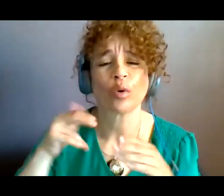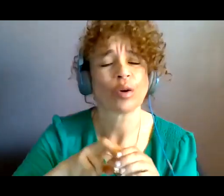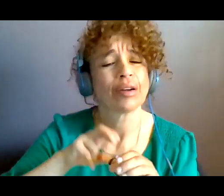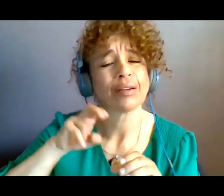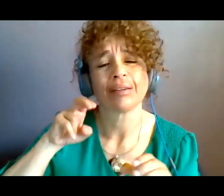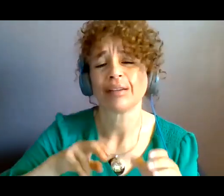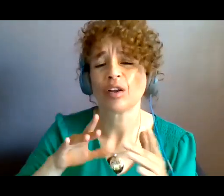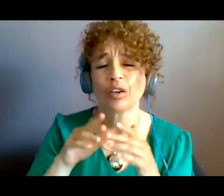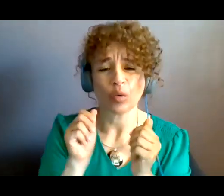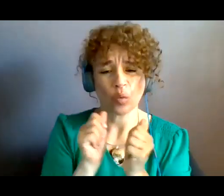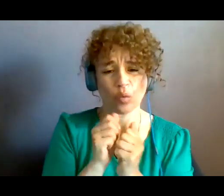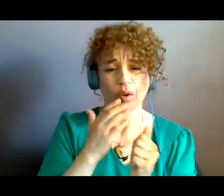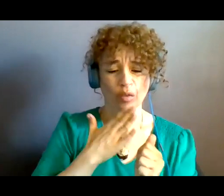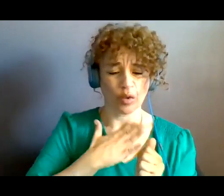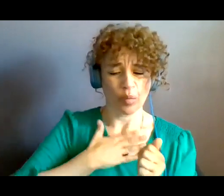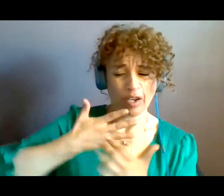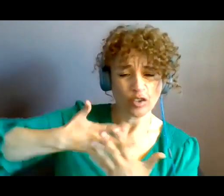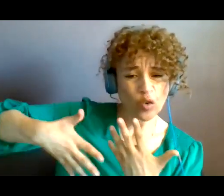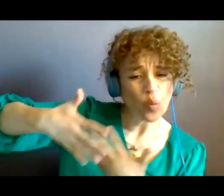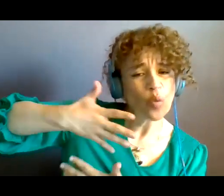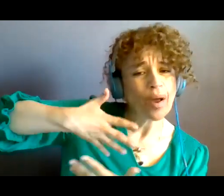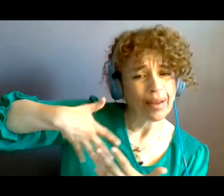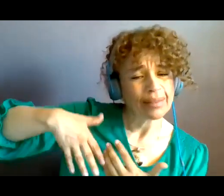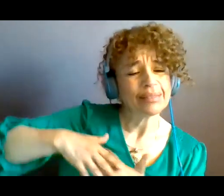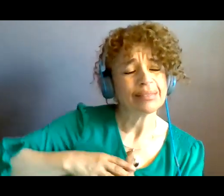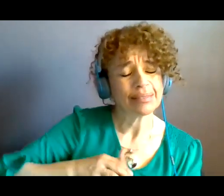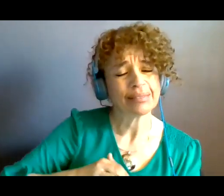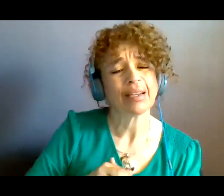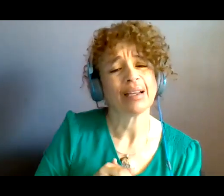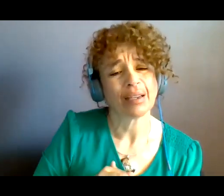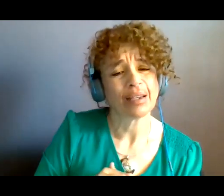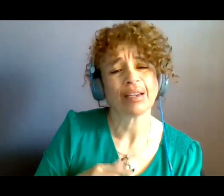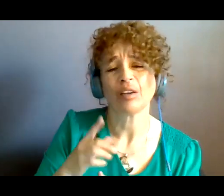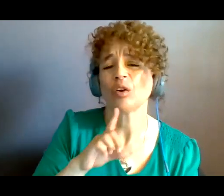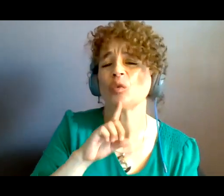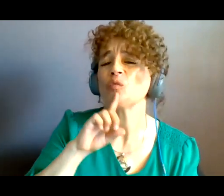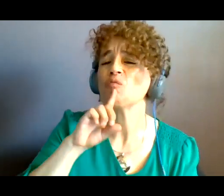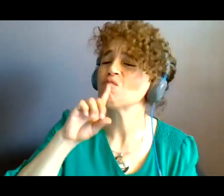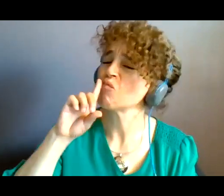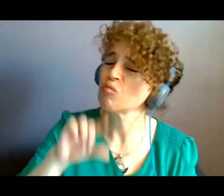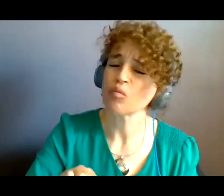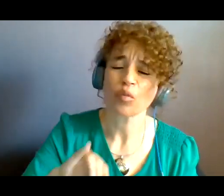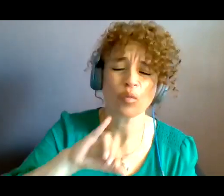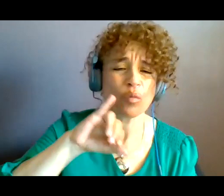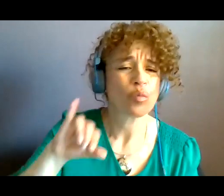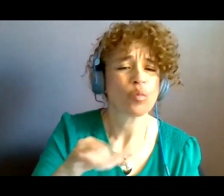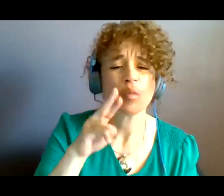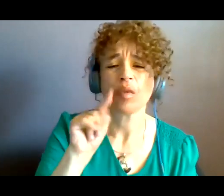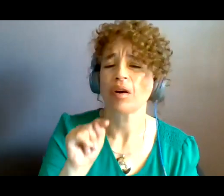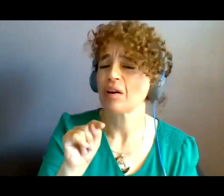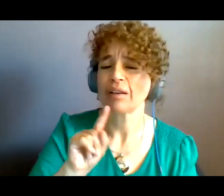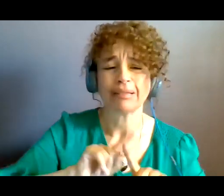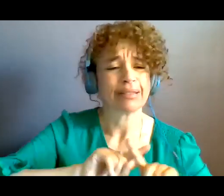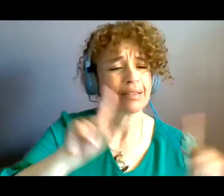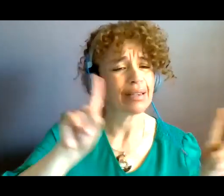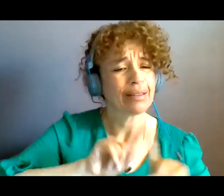contact with my surround, and really being just caught up in a